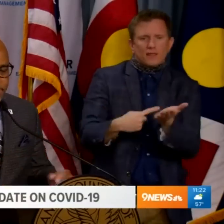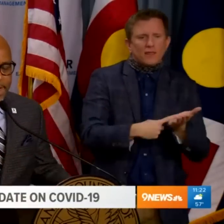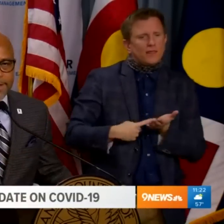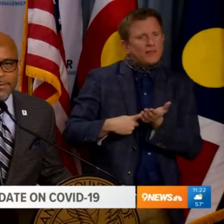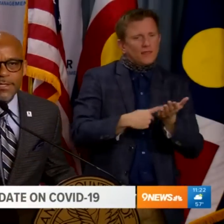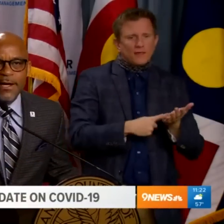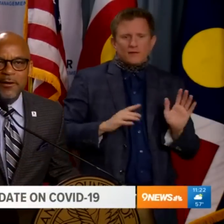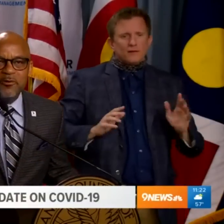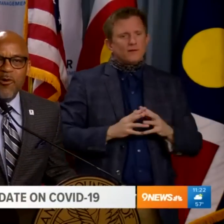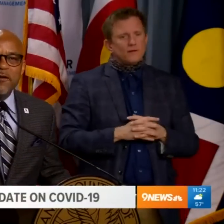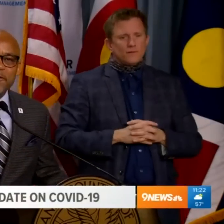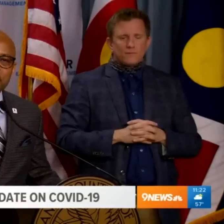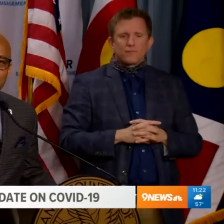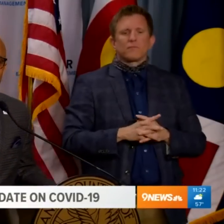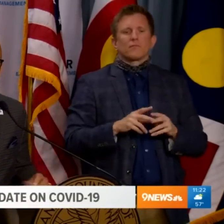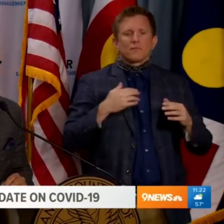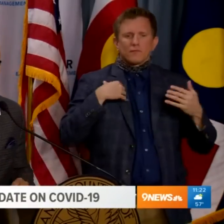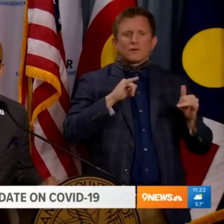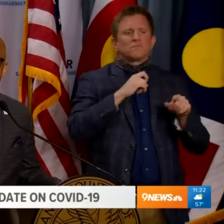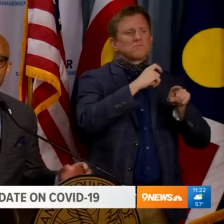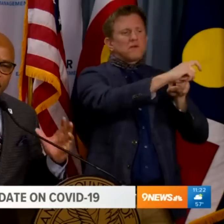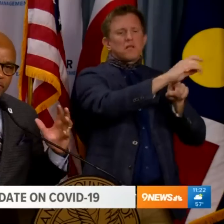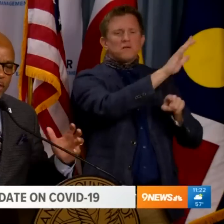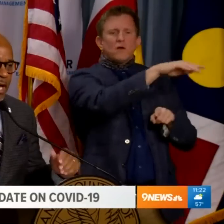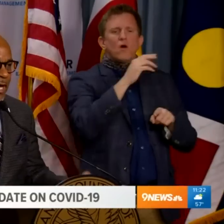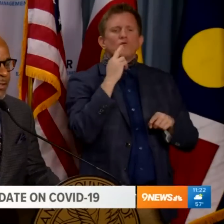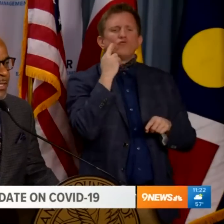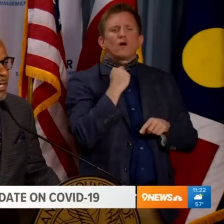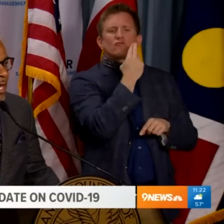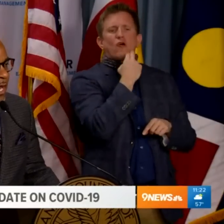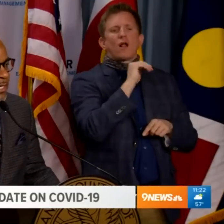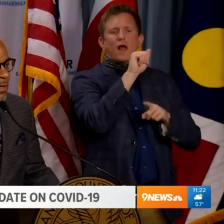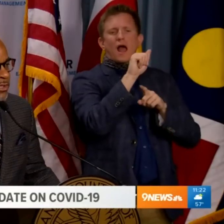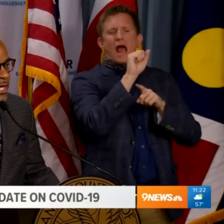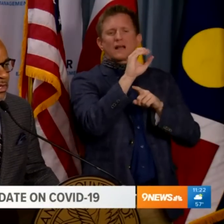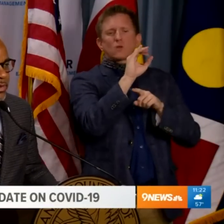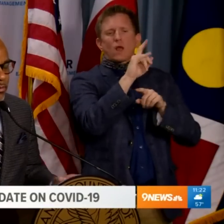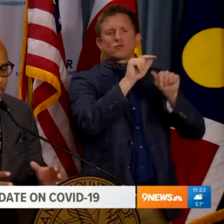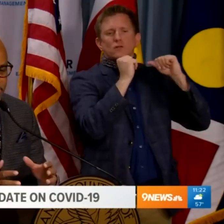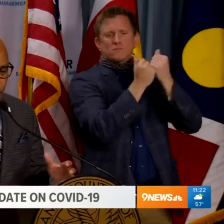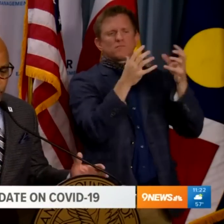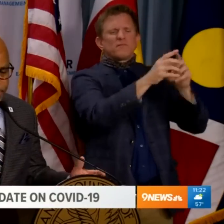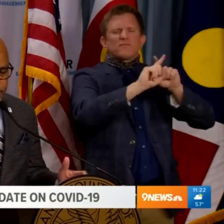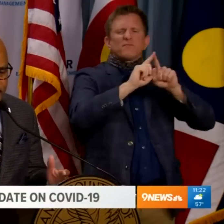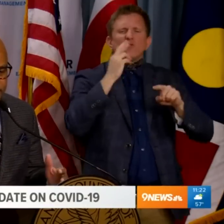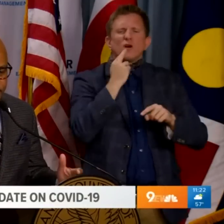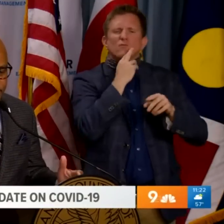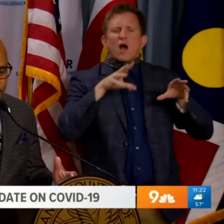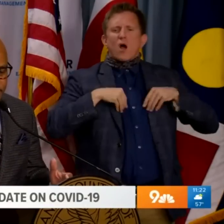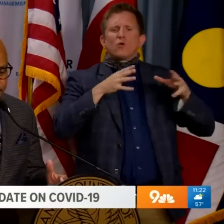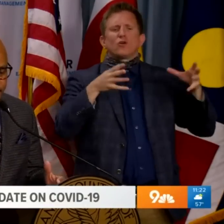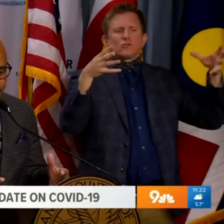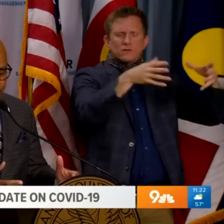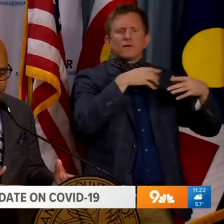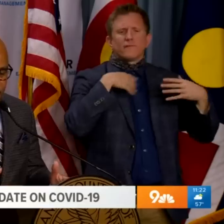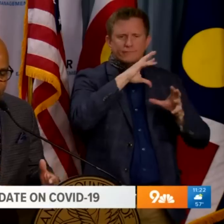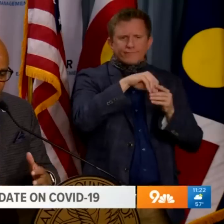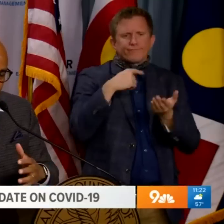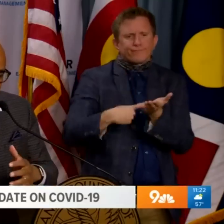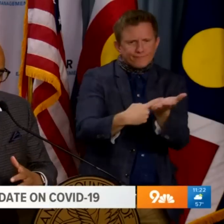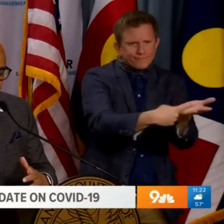is it possible that ordinance is going to be extended? Yeah, the order will be extended. You can bet on that. How it looks